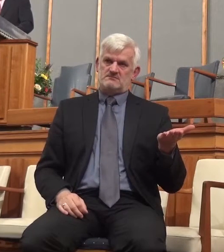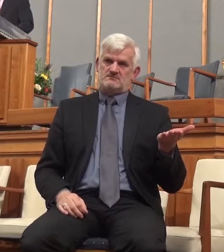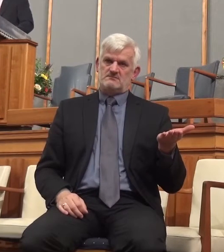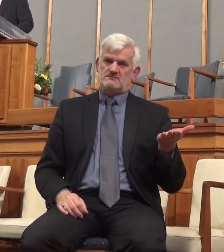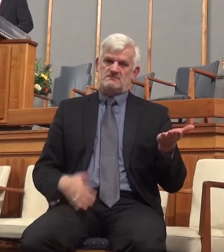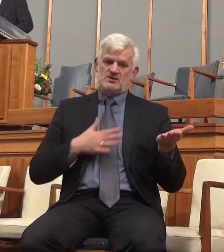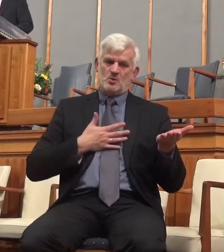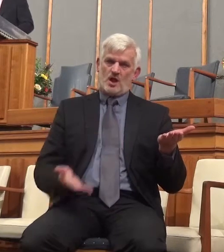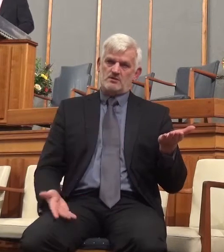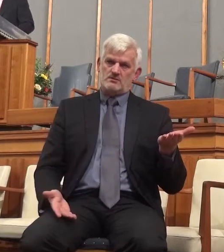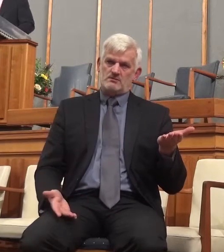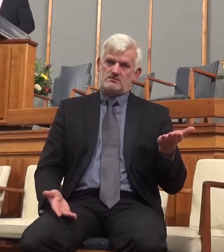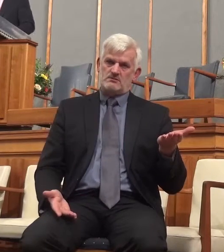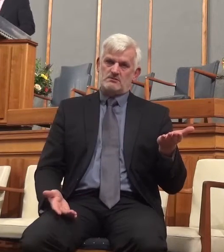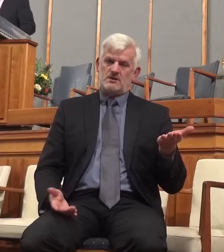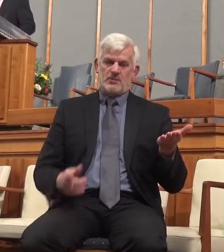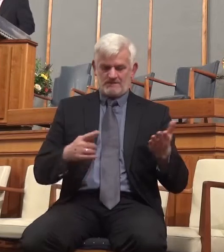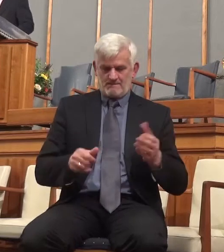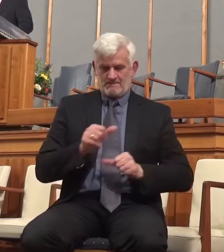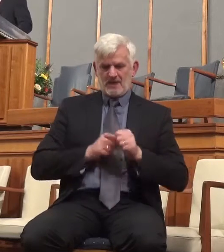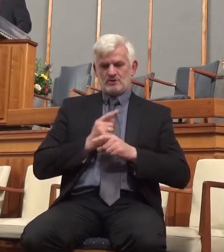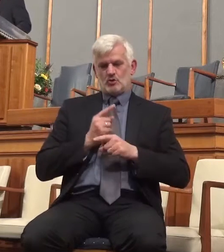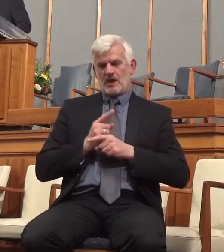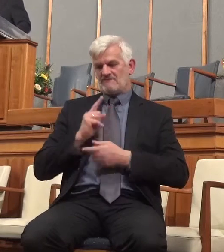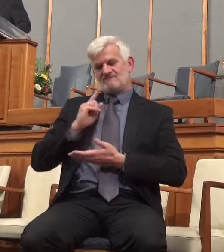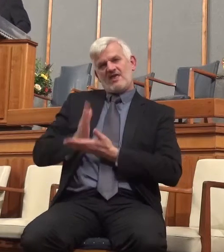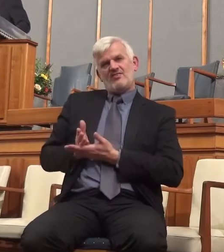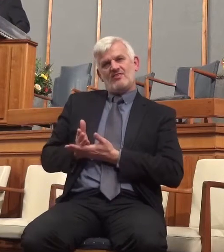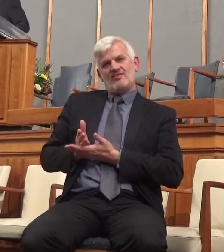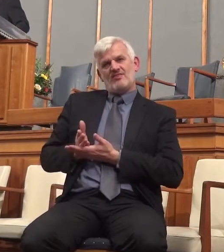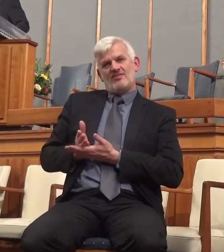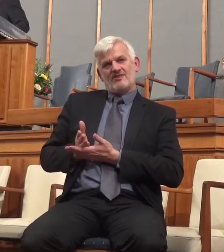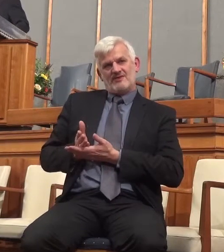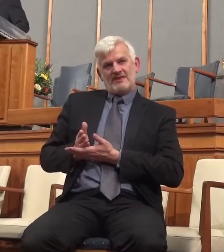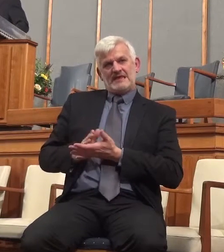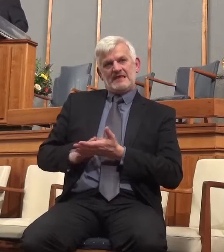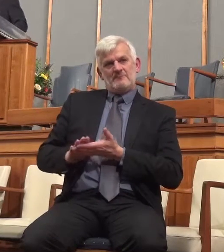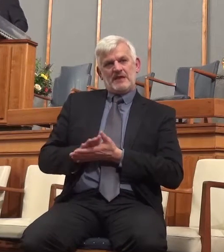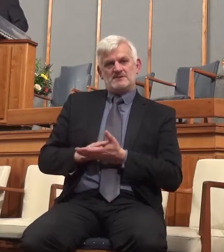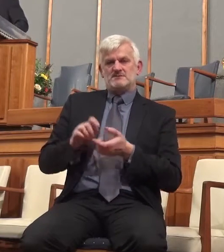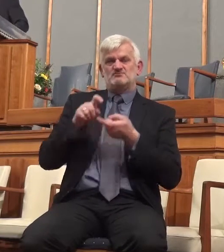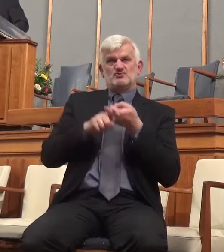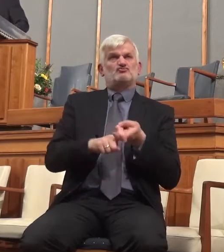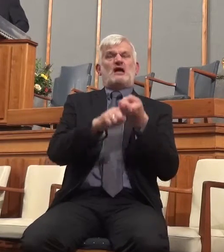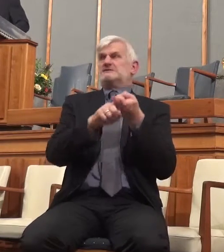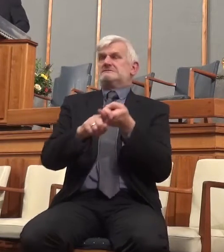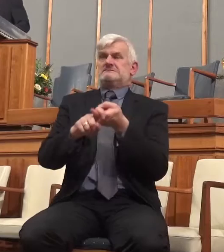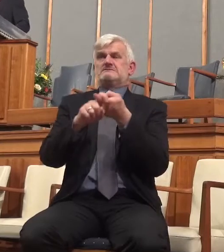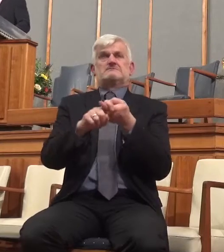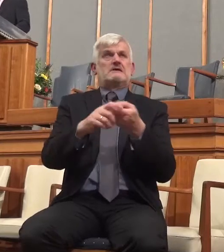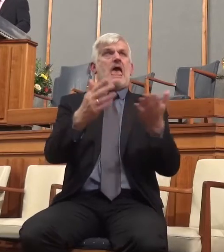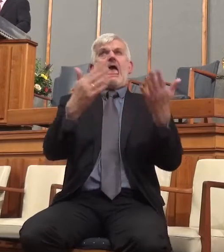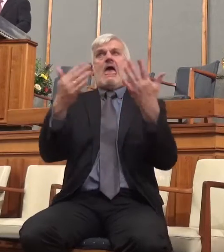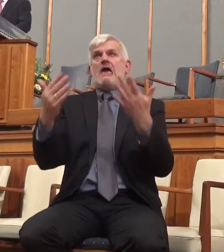I'm telling you about faith. Faith is not putting your trust in the air or